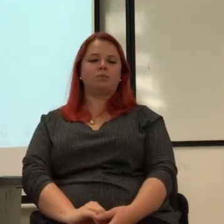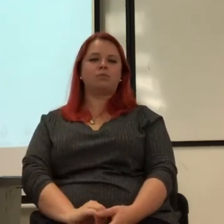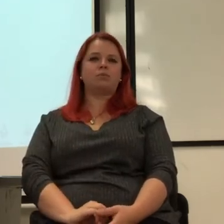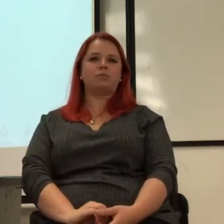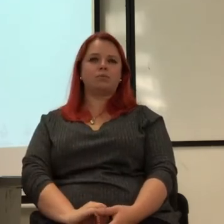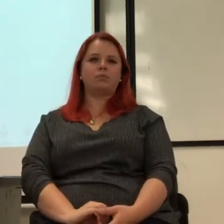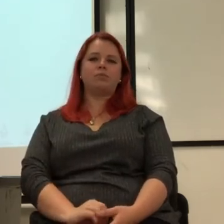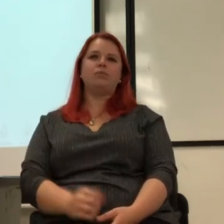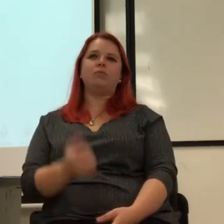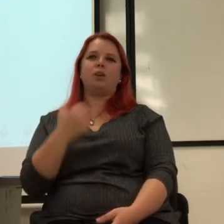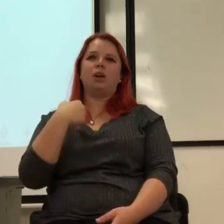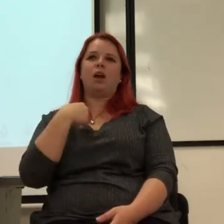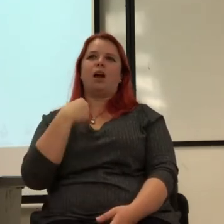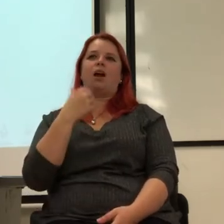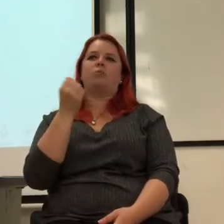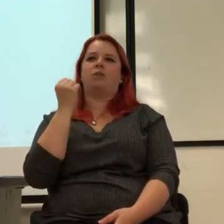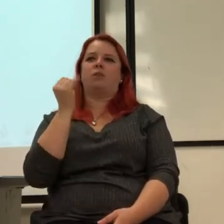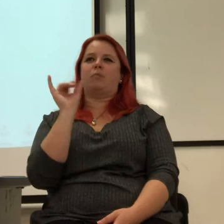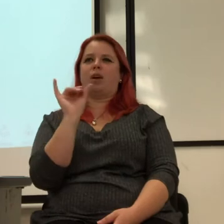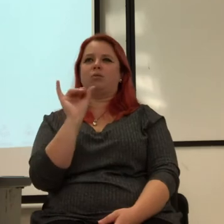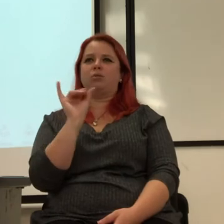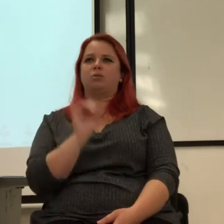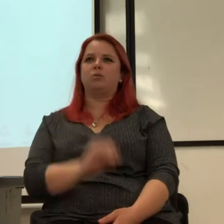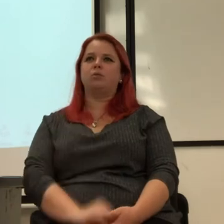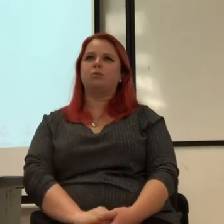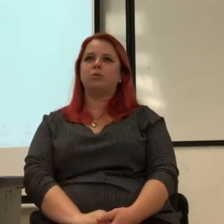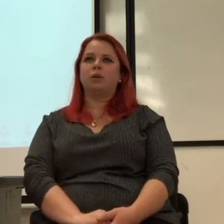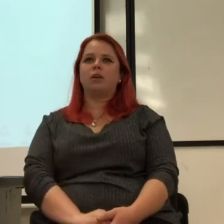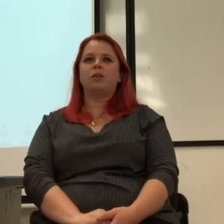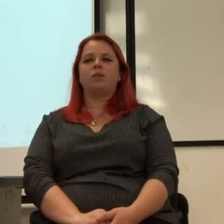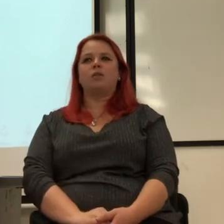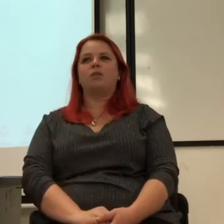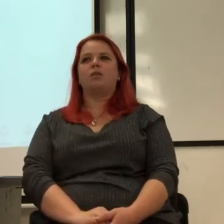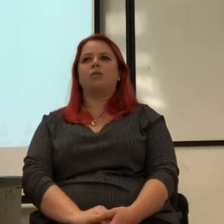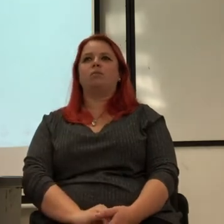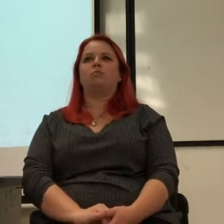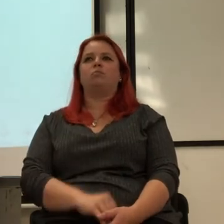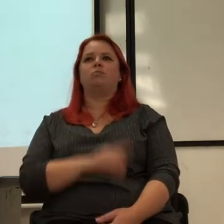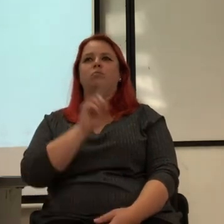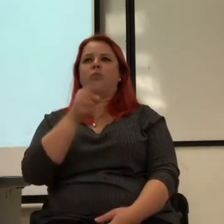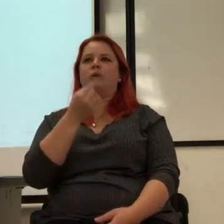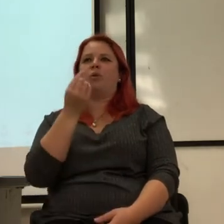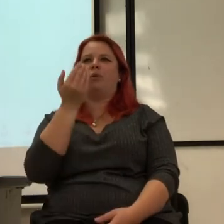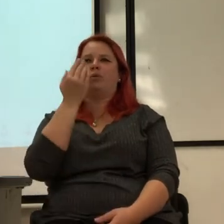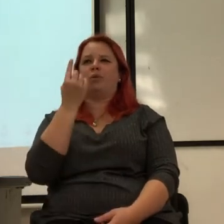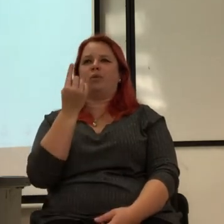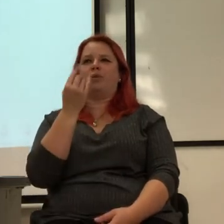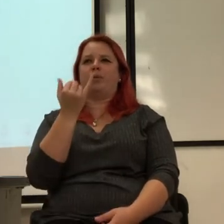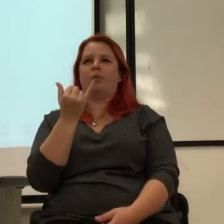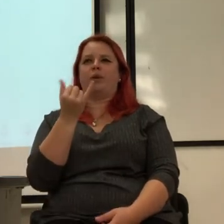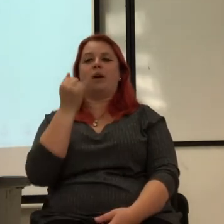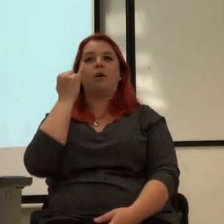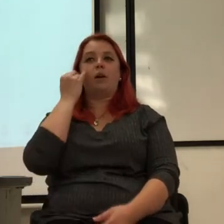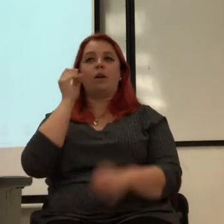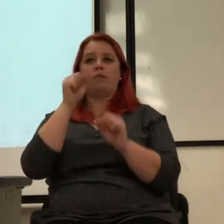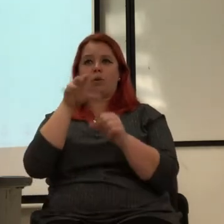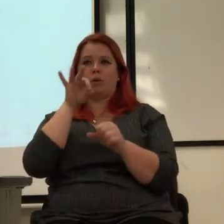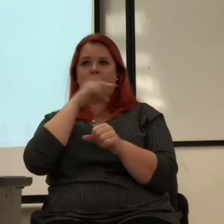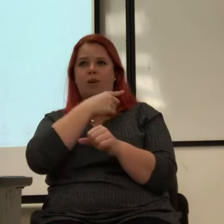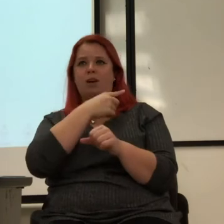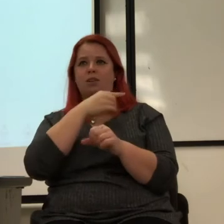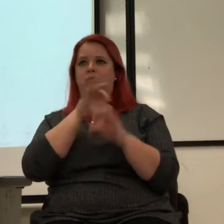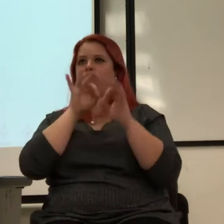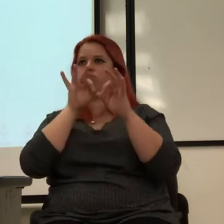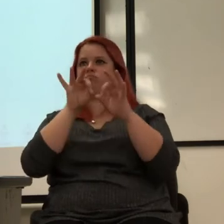There's a posterior one too. Oh, let me get one of them down now. Because if you can locate this, you're